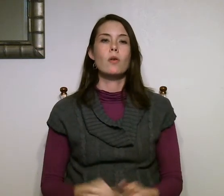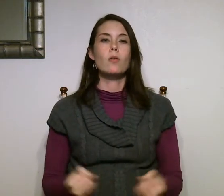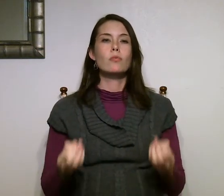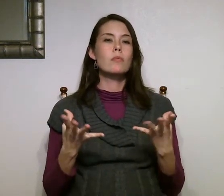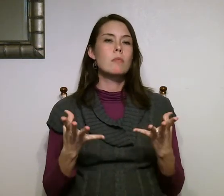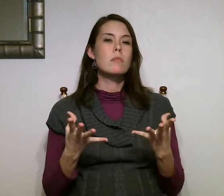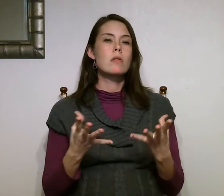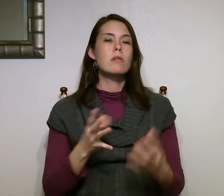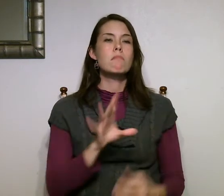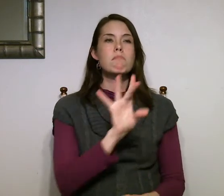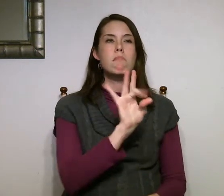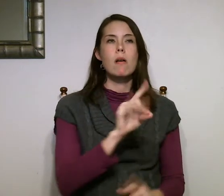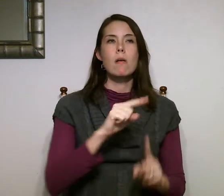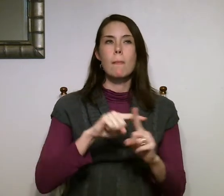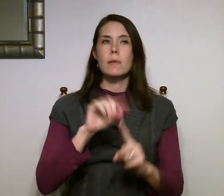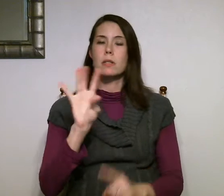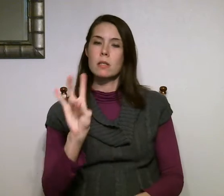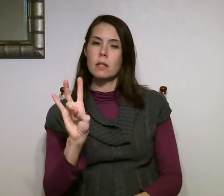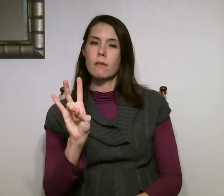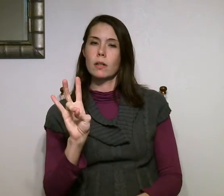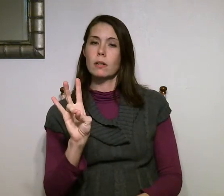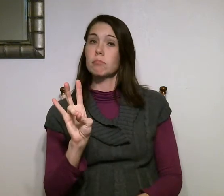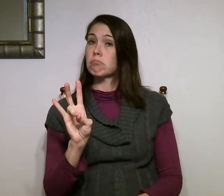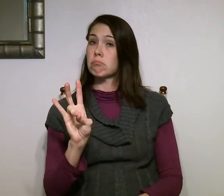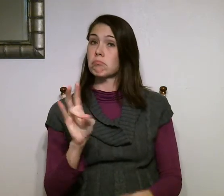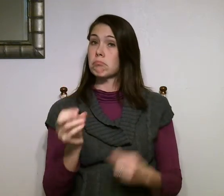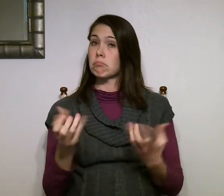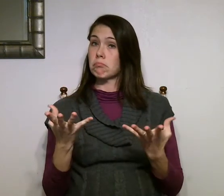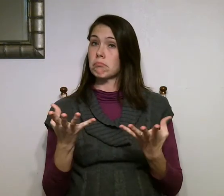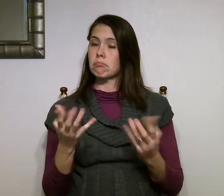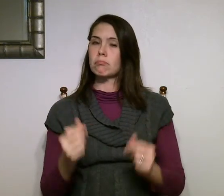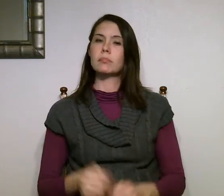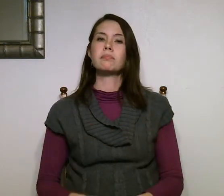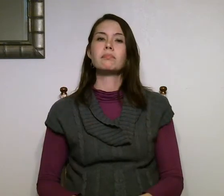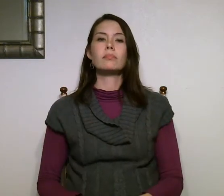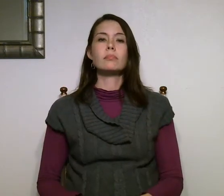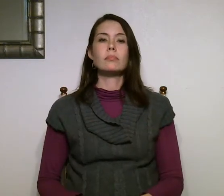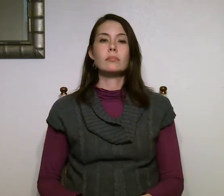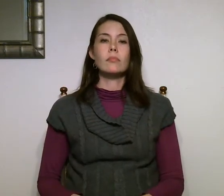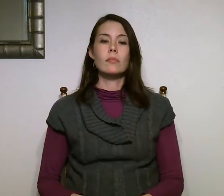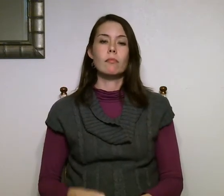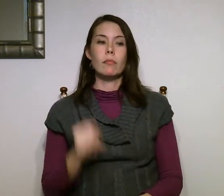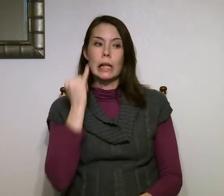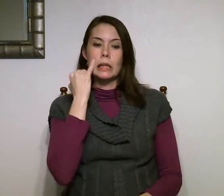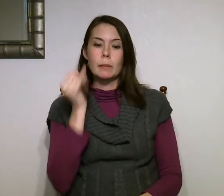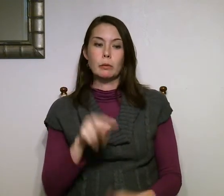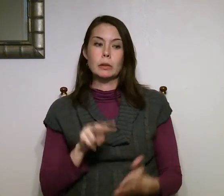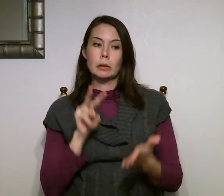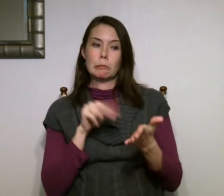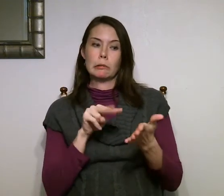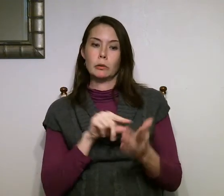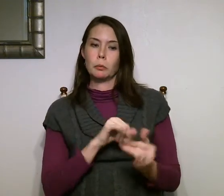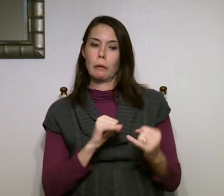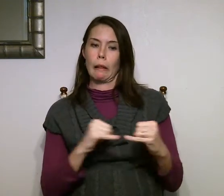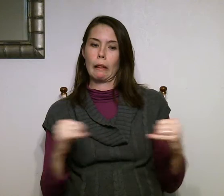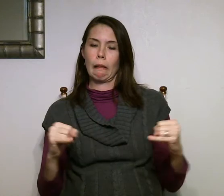8 plus 7? Well, if you can still read this, 8 is right here. Right? We're going to add